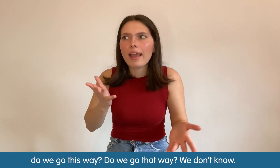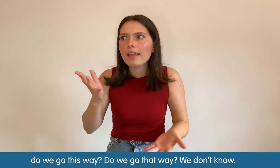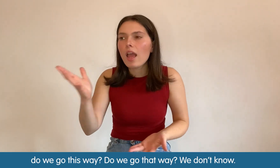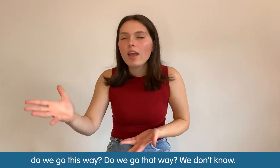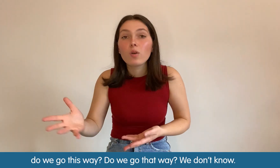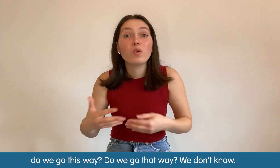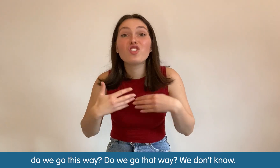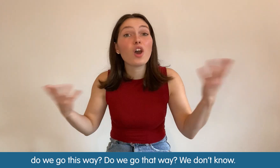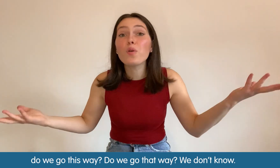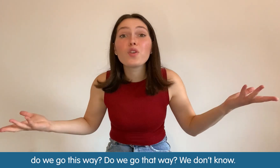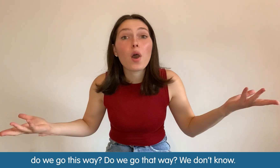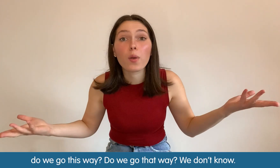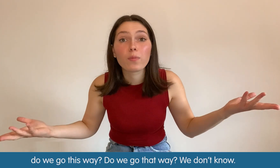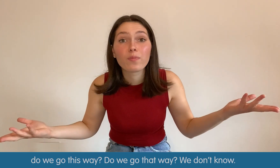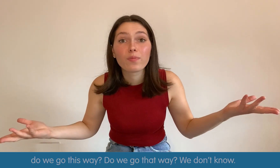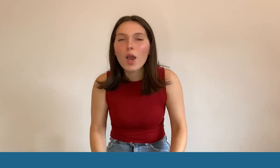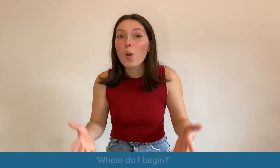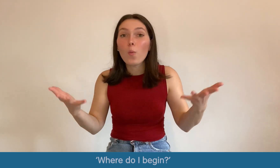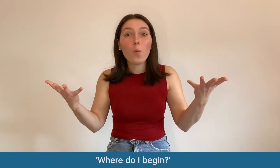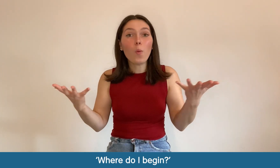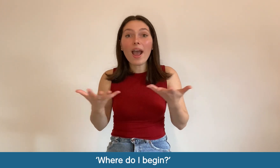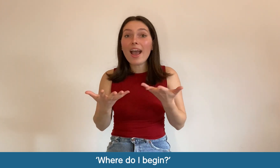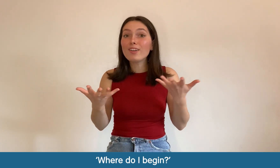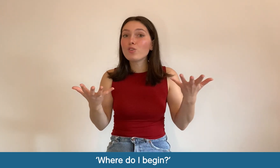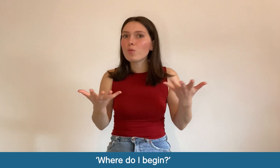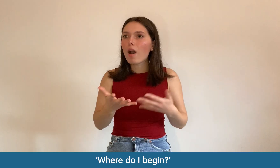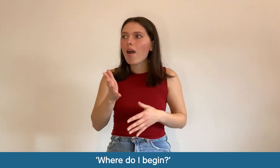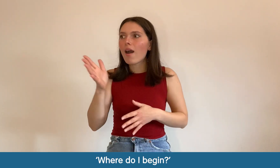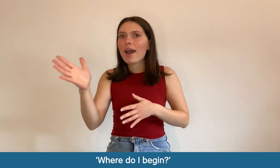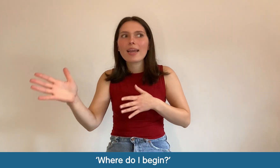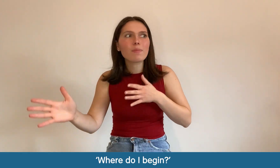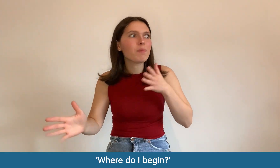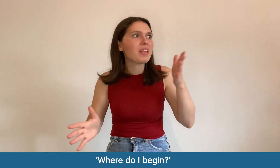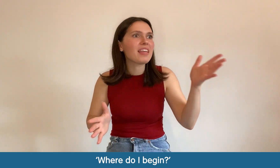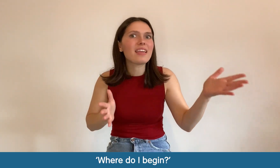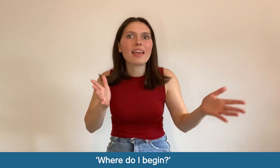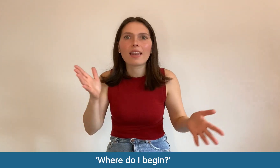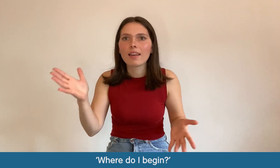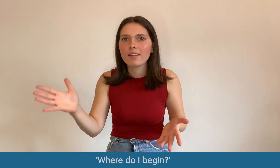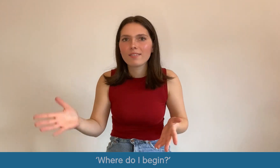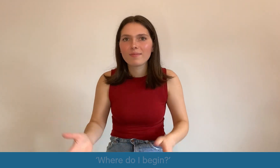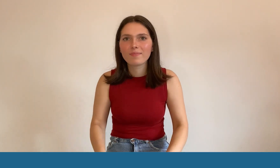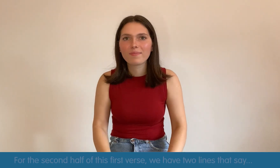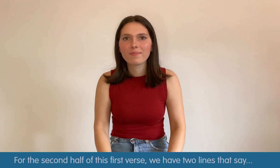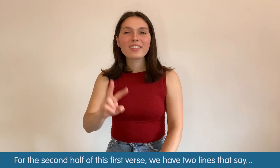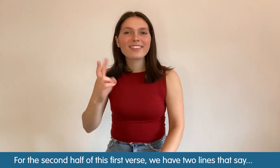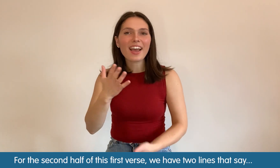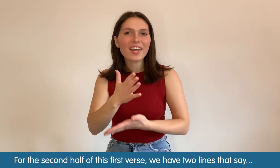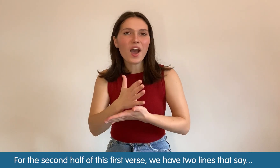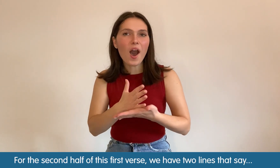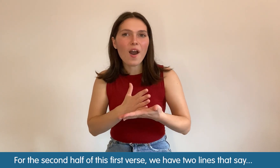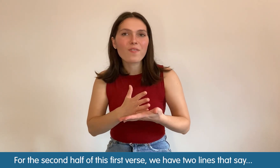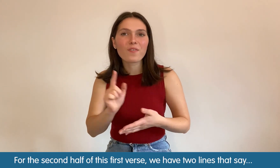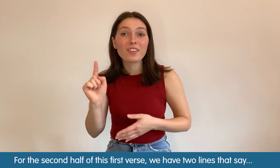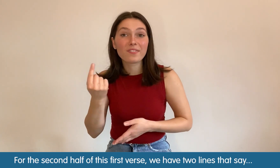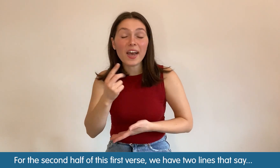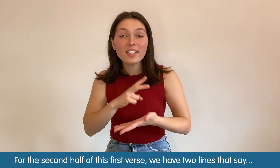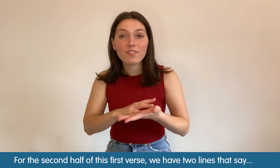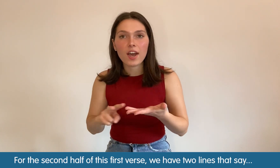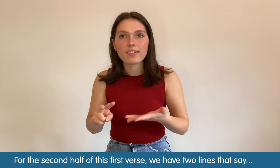way? We don't know. Where do I begin? For the second half of this first verse,